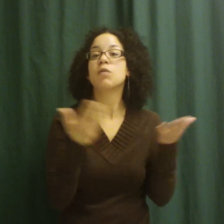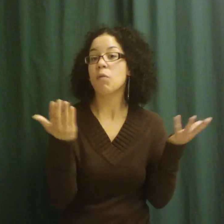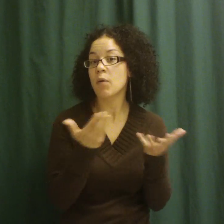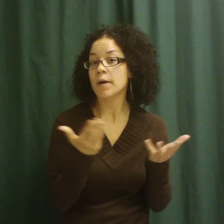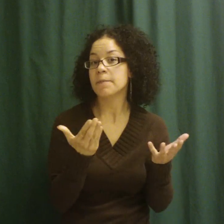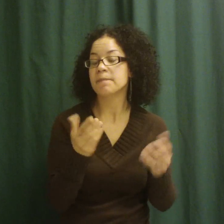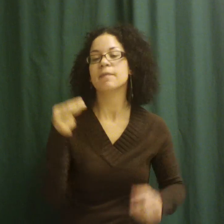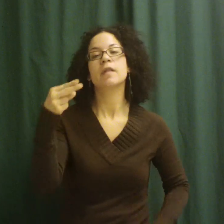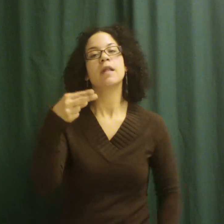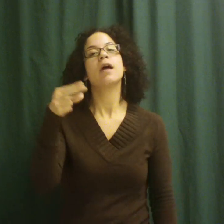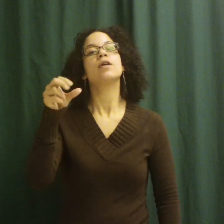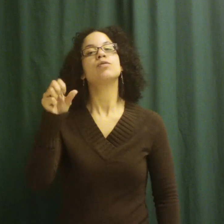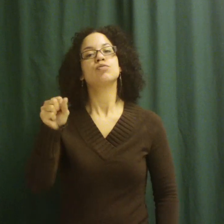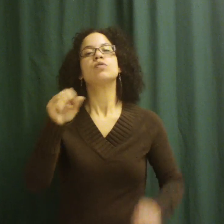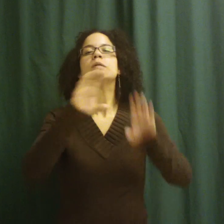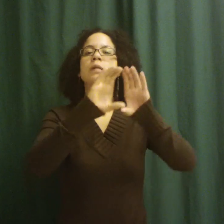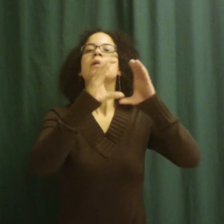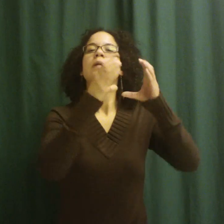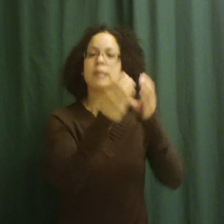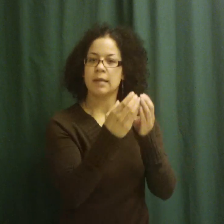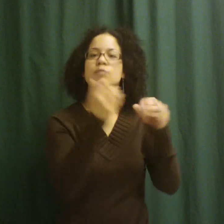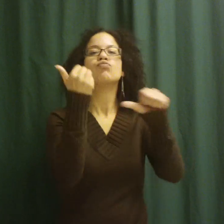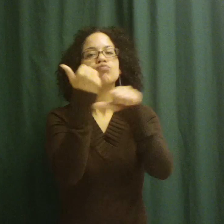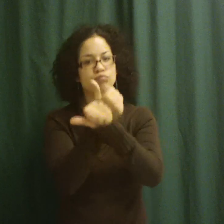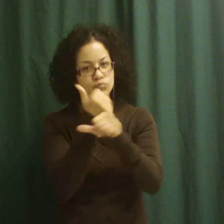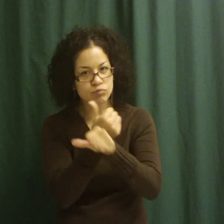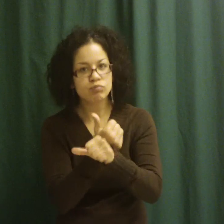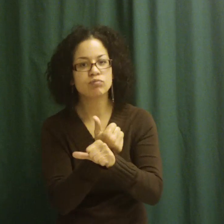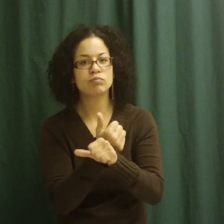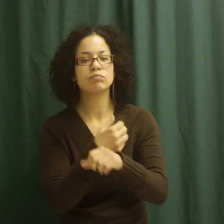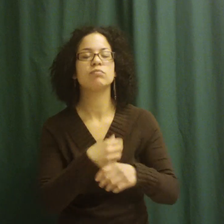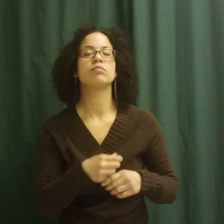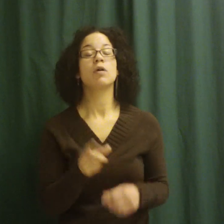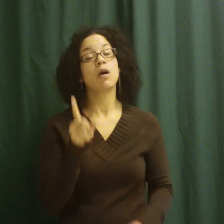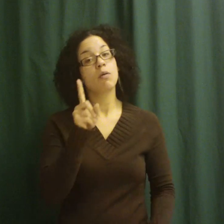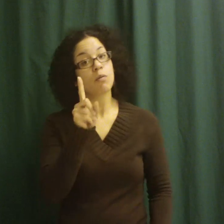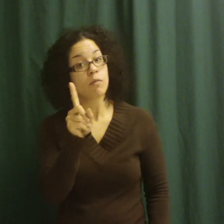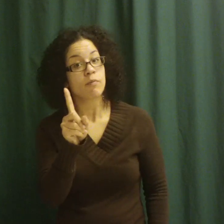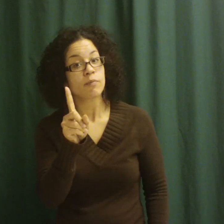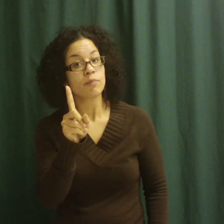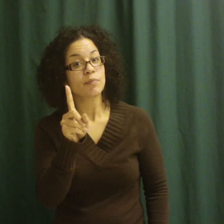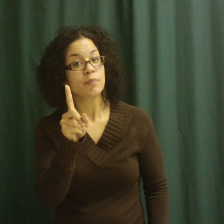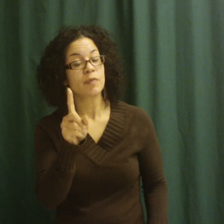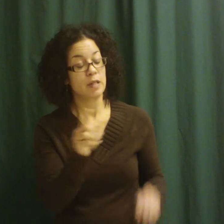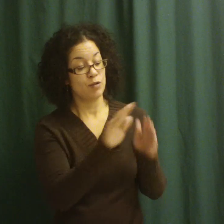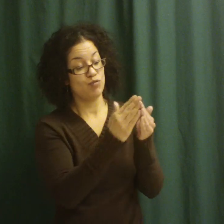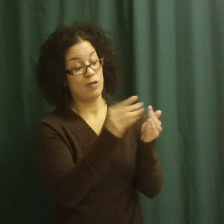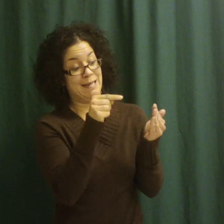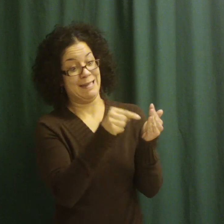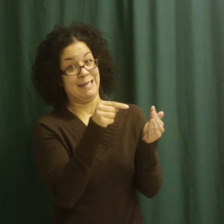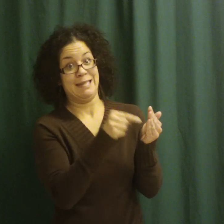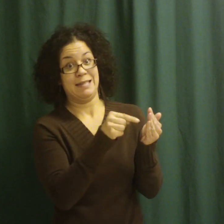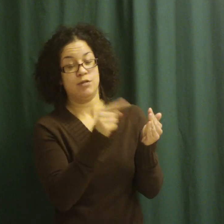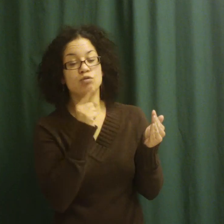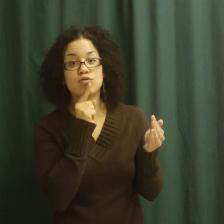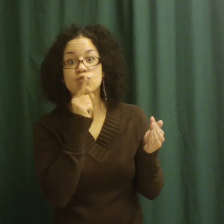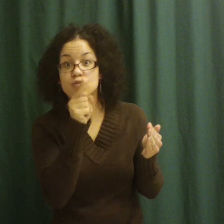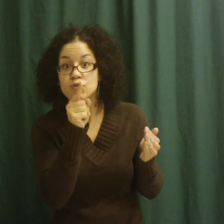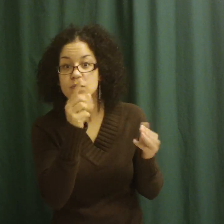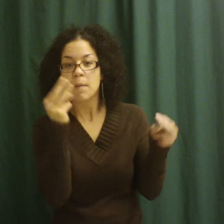school algebra courses. However, it is not written as a conventional mathematics